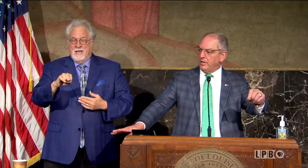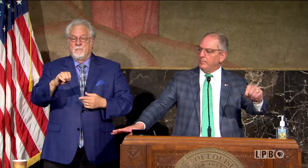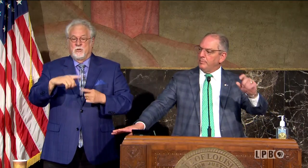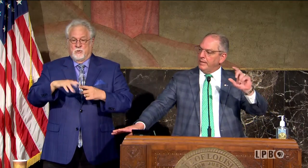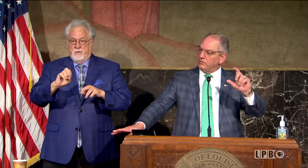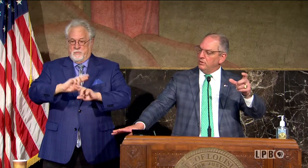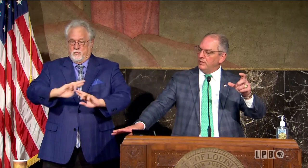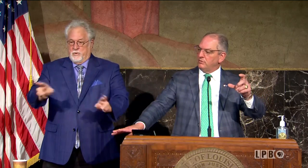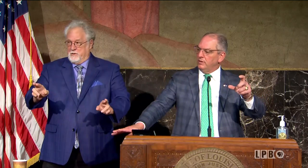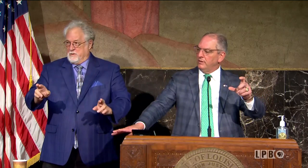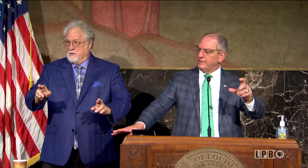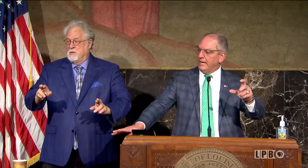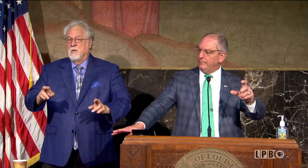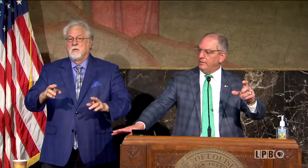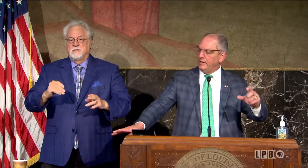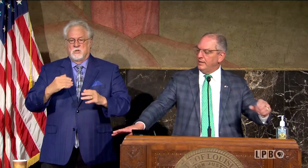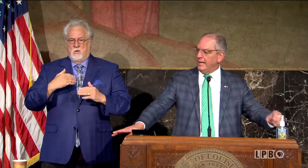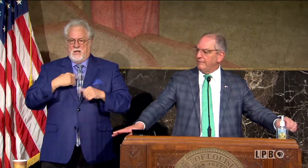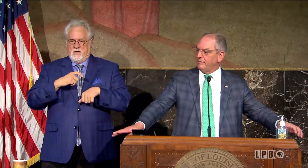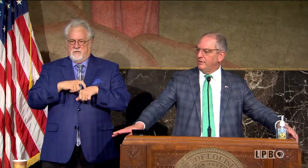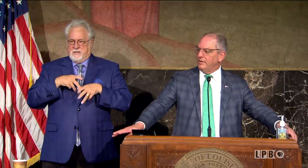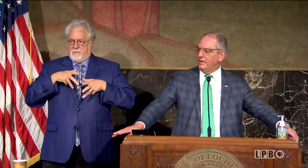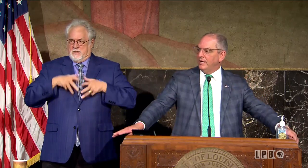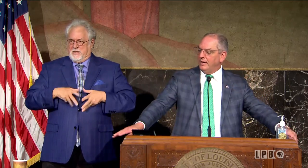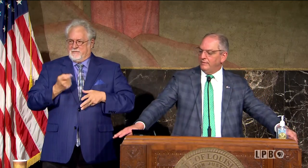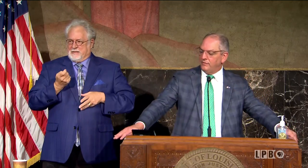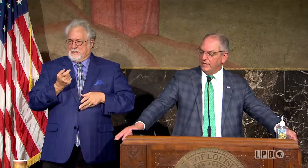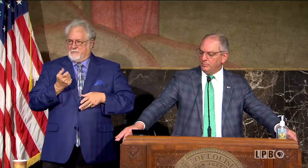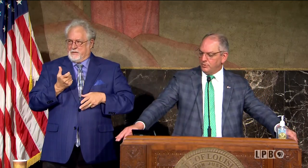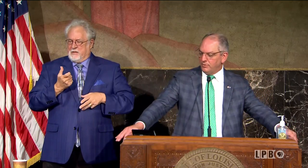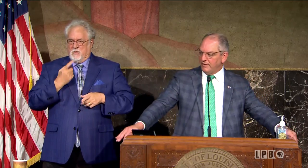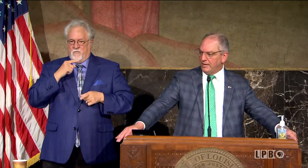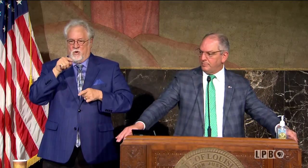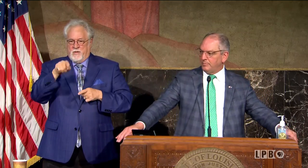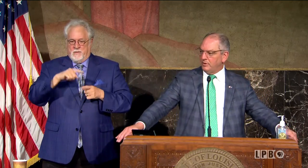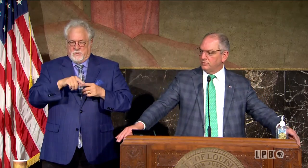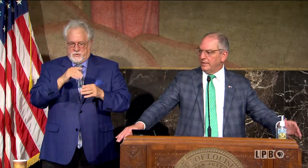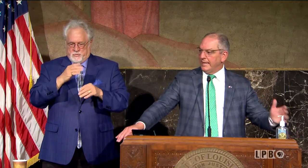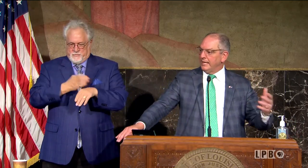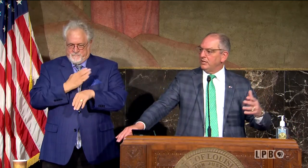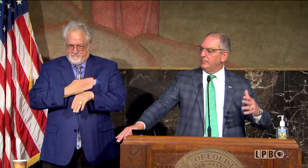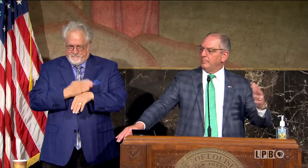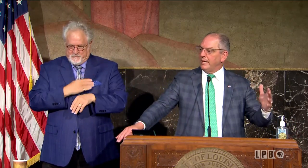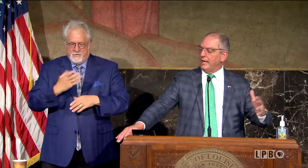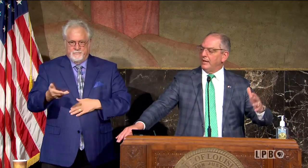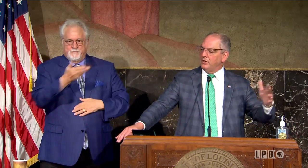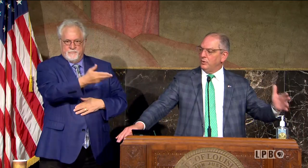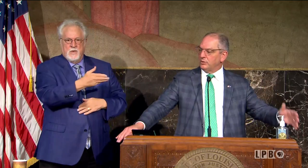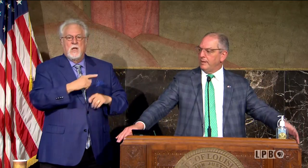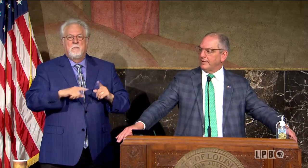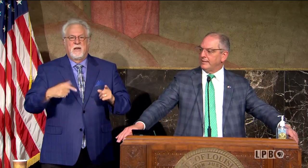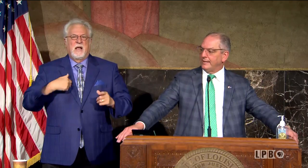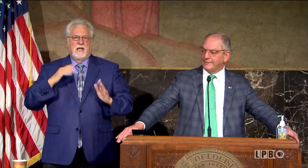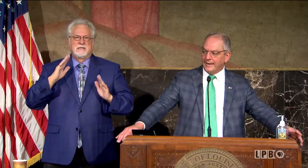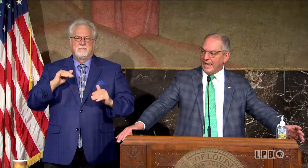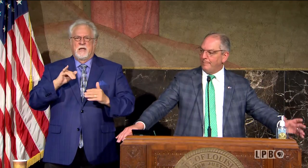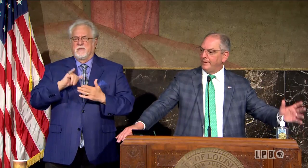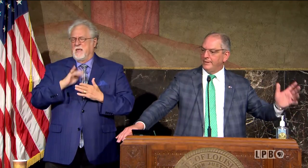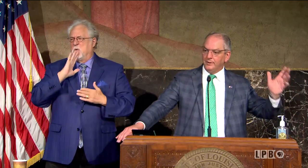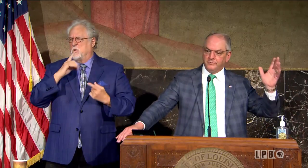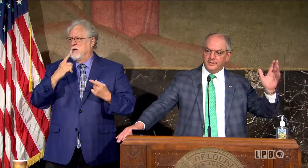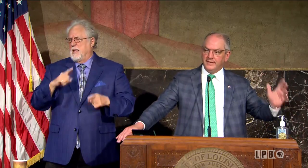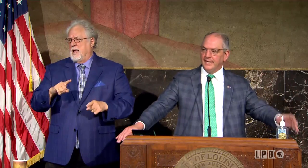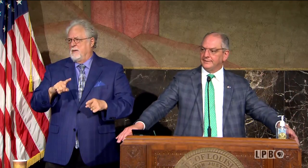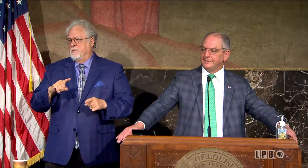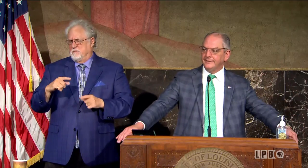to be able to implement it. So there's a little time left for them to refine a proposal and get it to me, but I do expect that that's going to